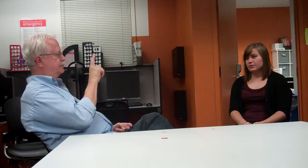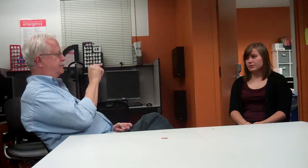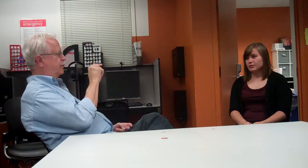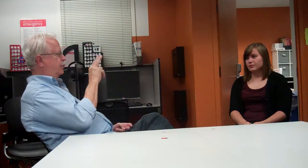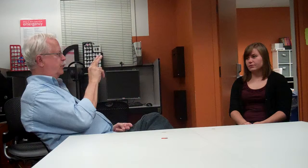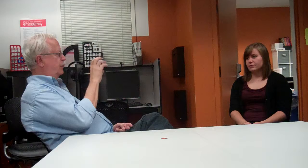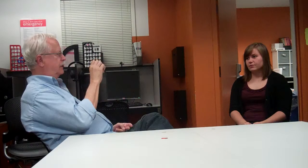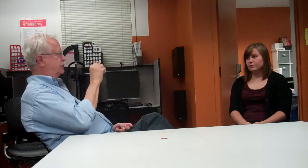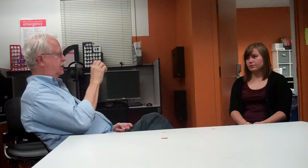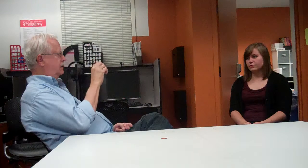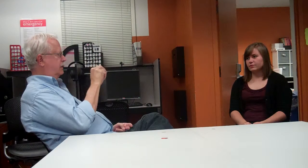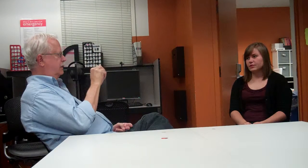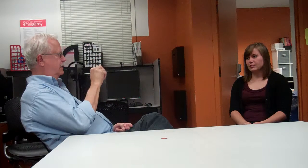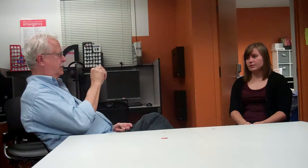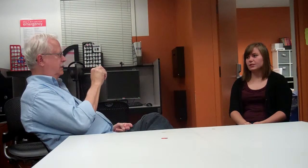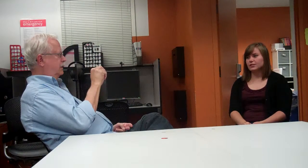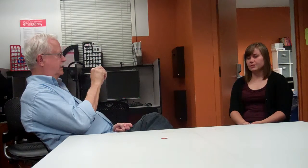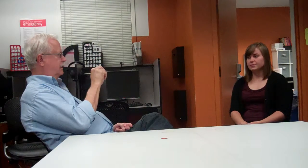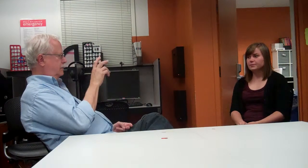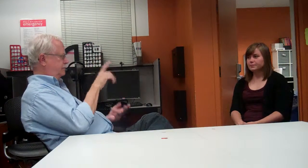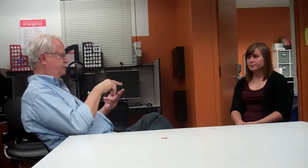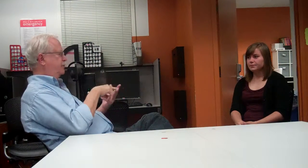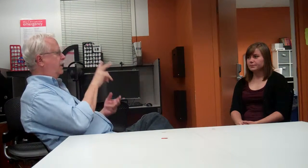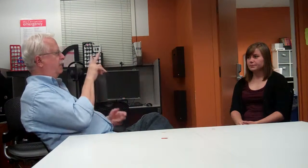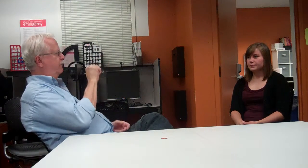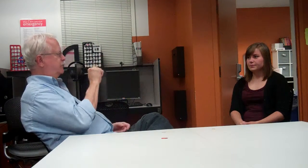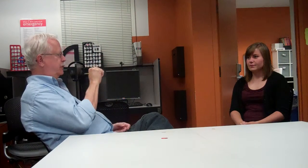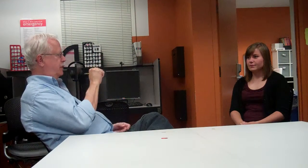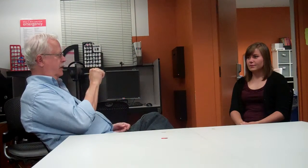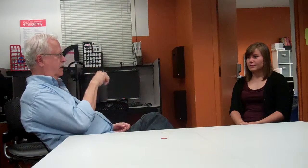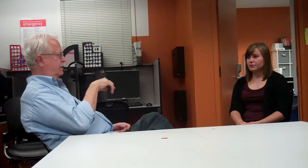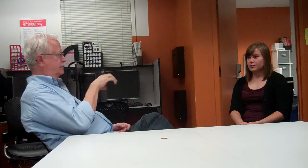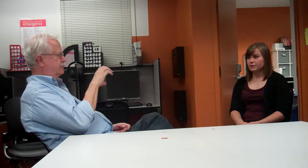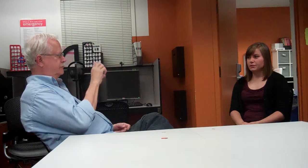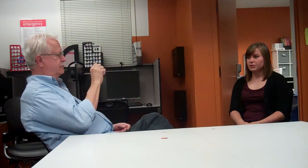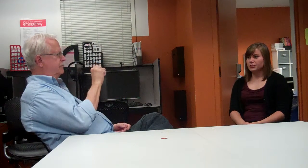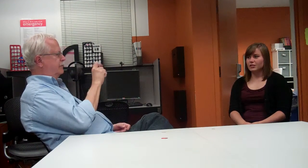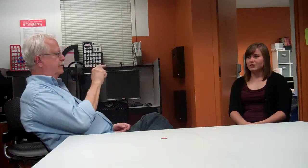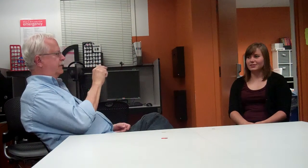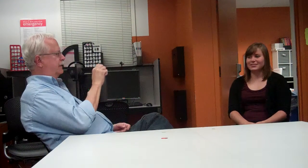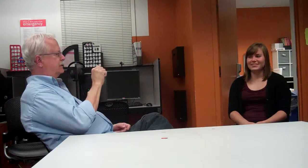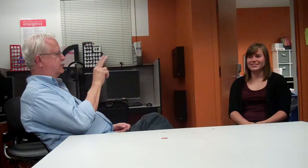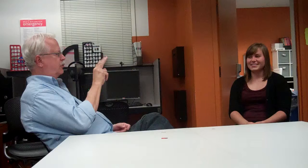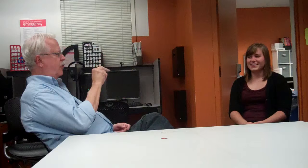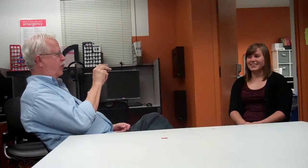Arizona, in Tuscan. I live in Virginia.